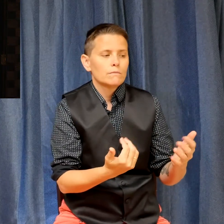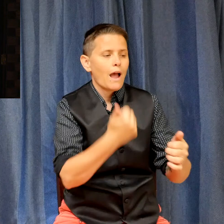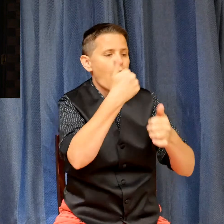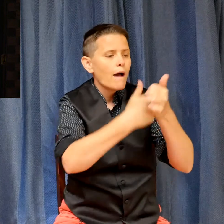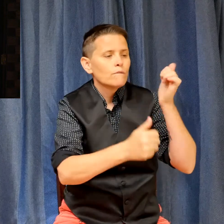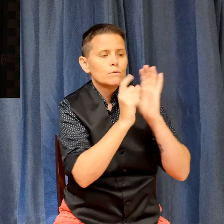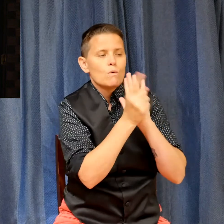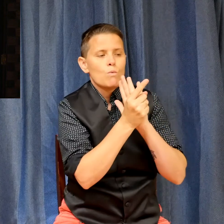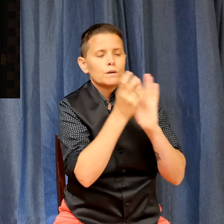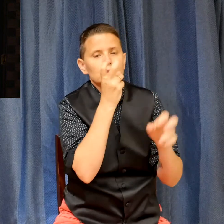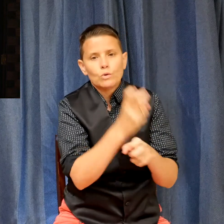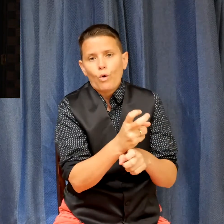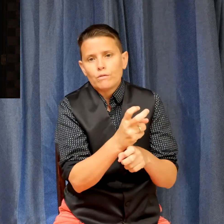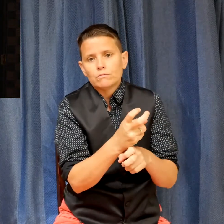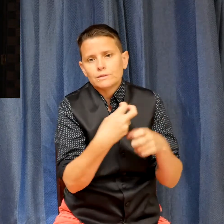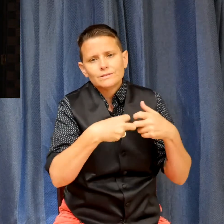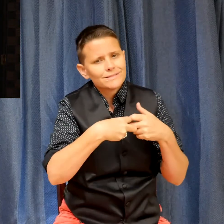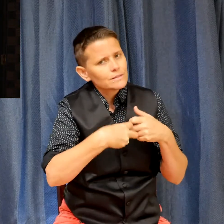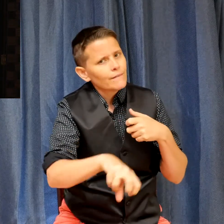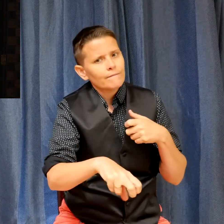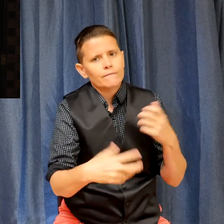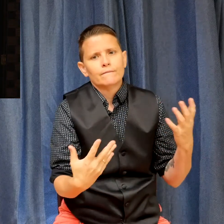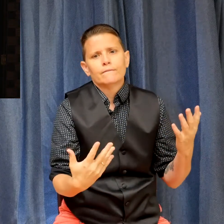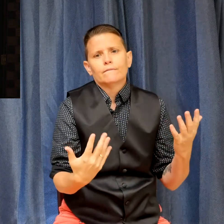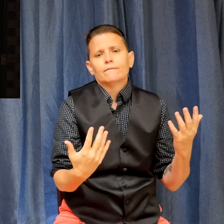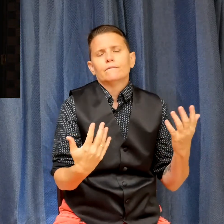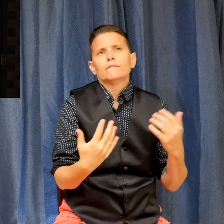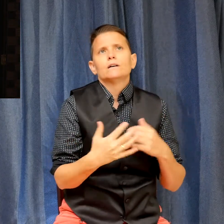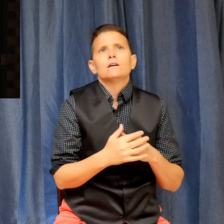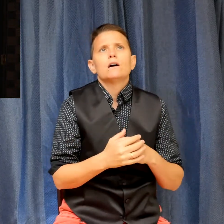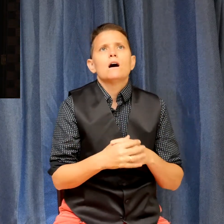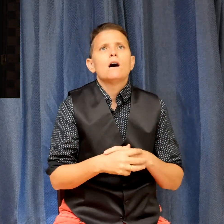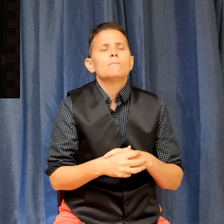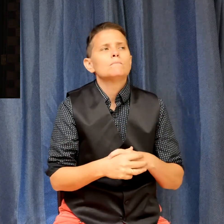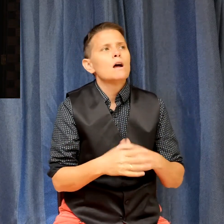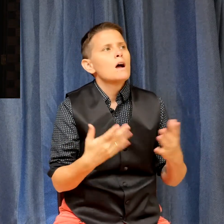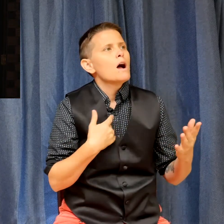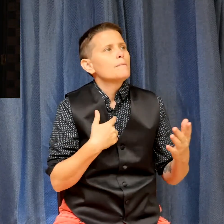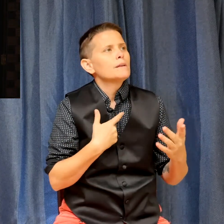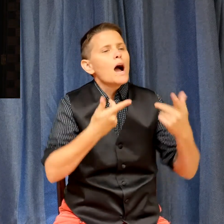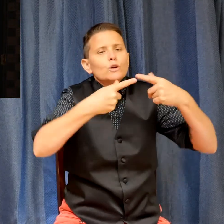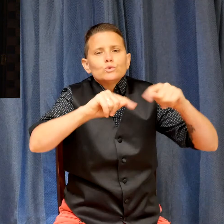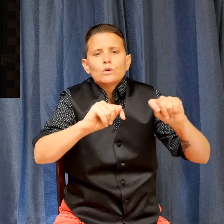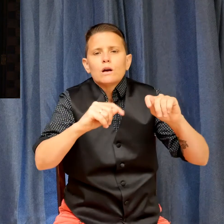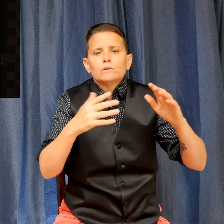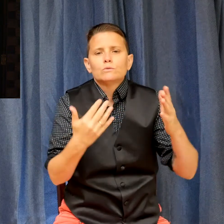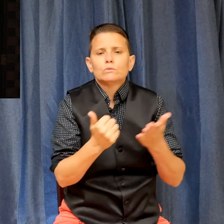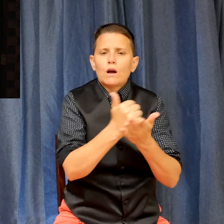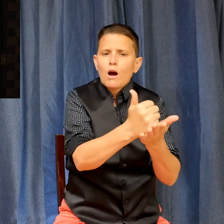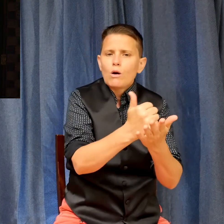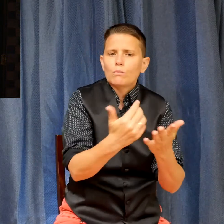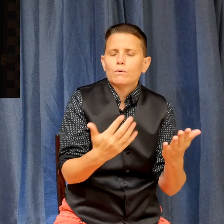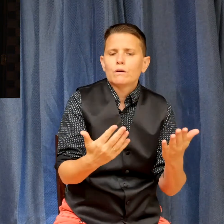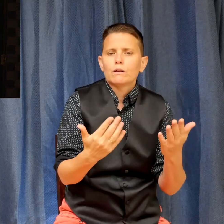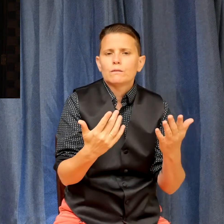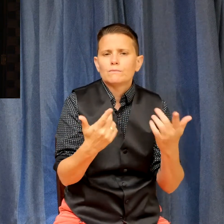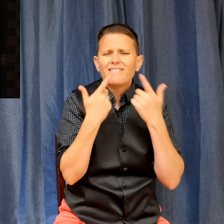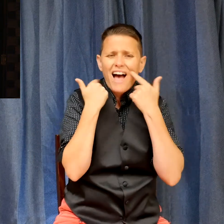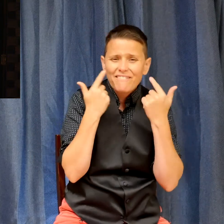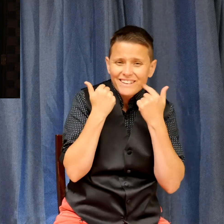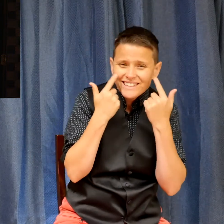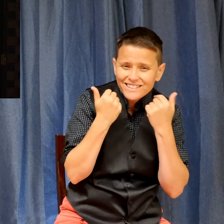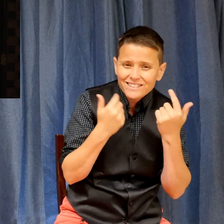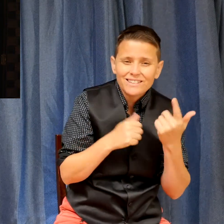And, I tried to make it easier by bringing laughter, by bringing joy to the oncology clinic.